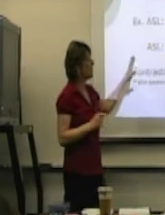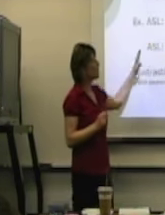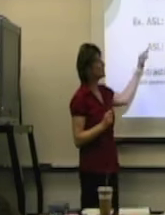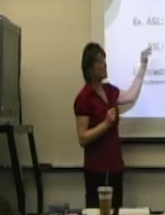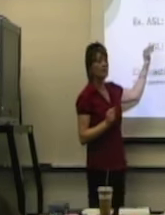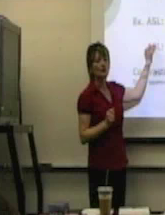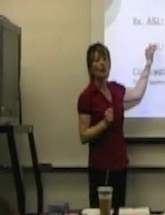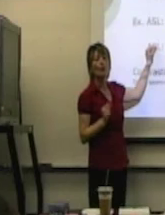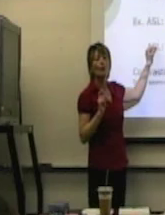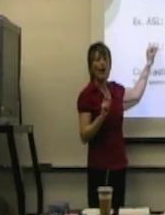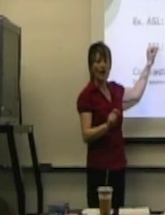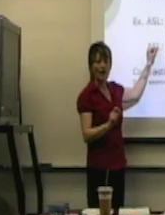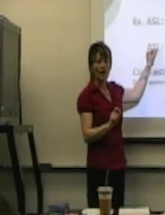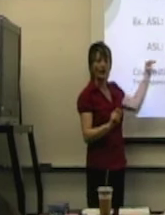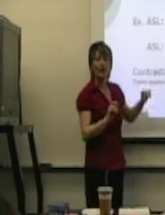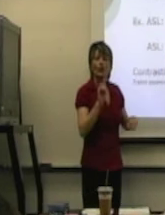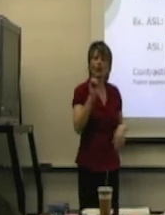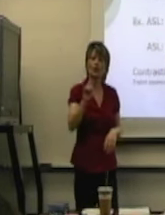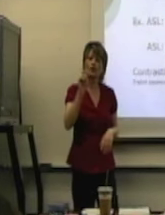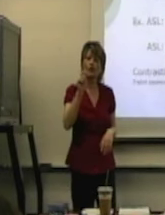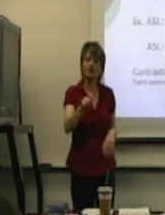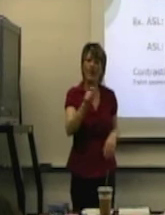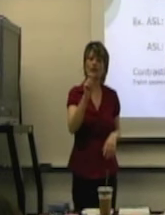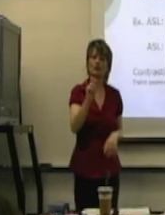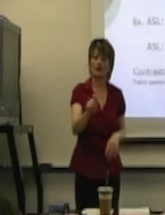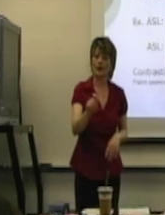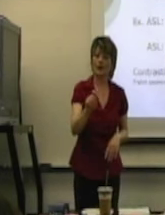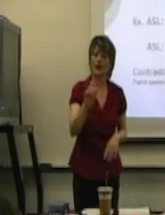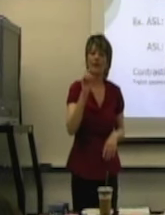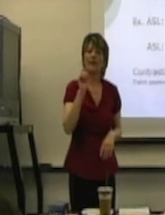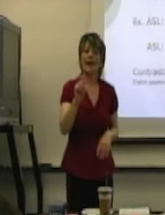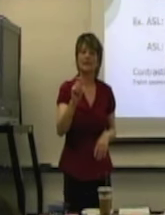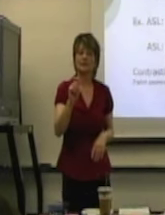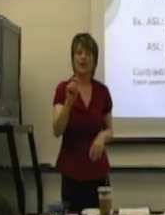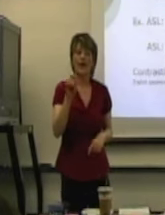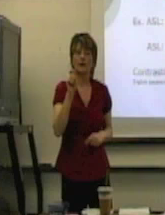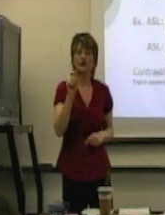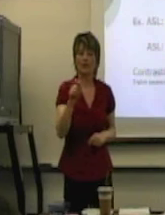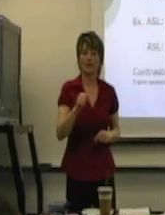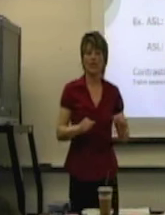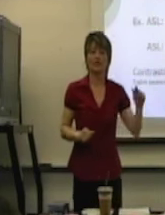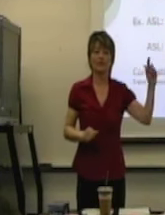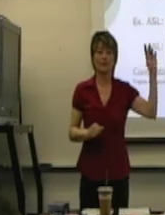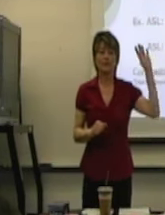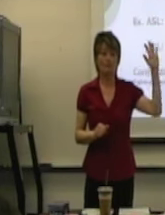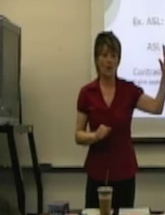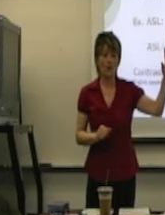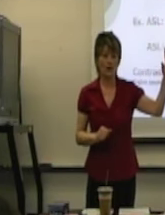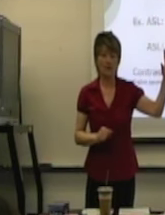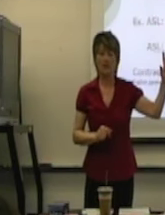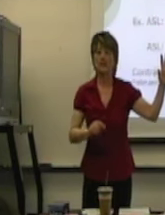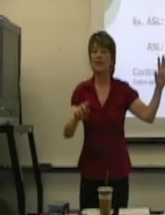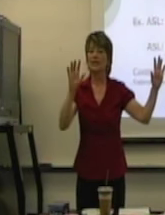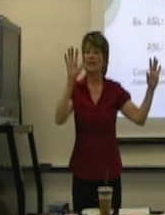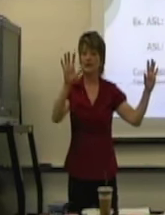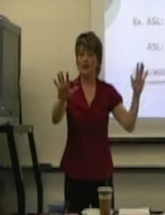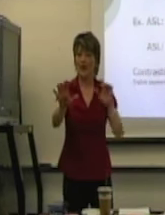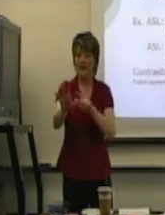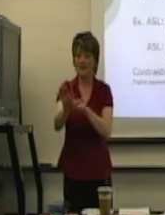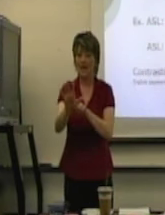those where in order to make sure that an interpretation from spoken English into